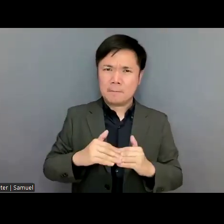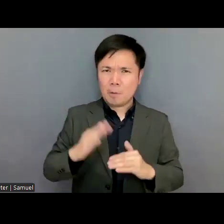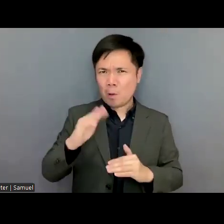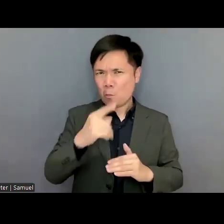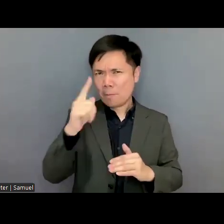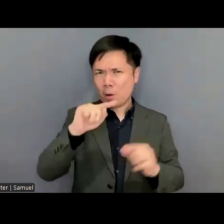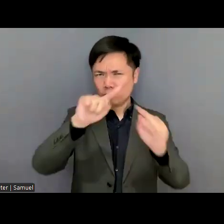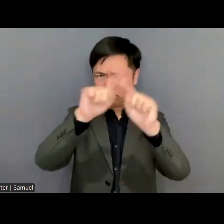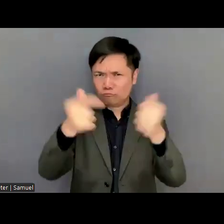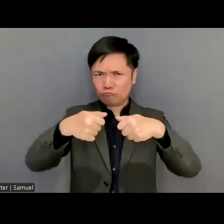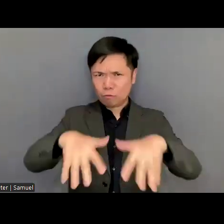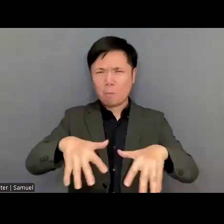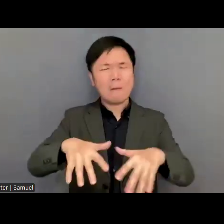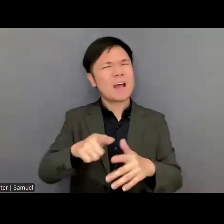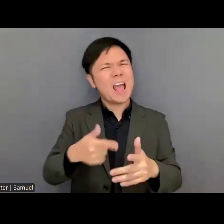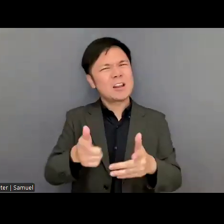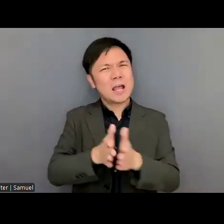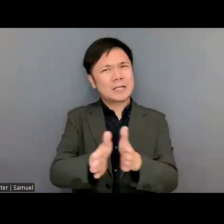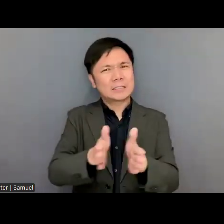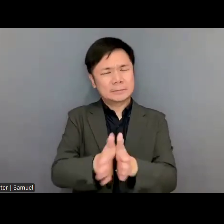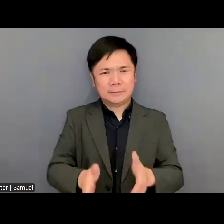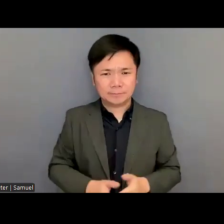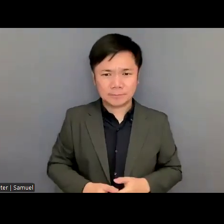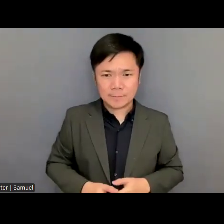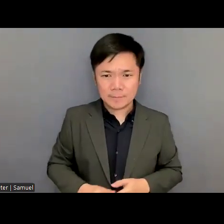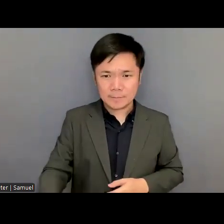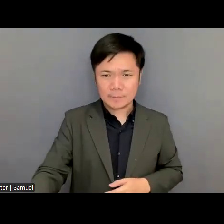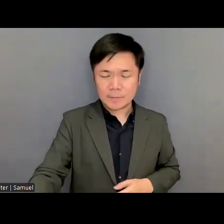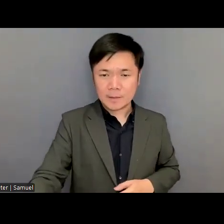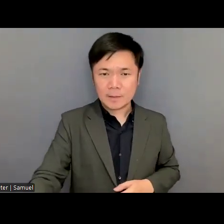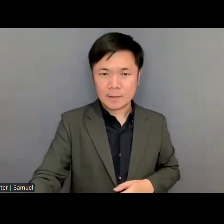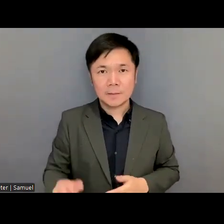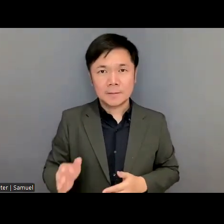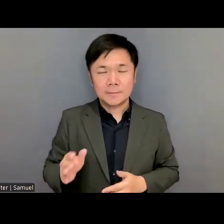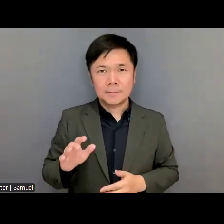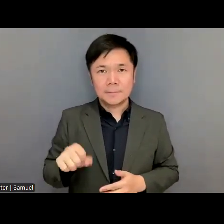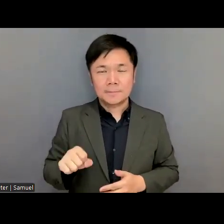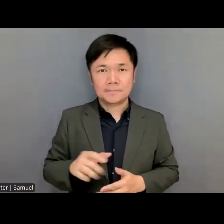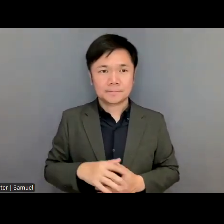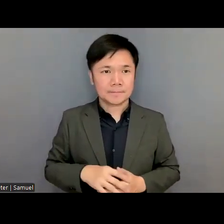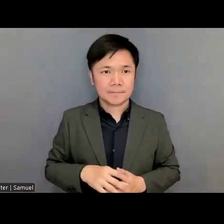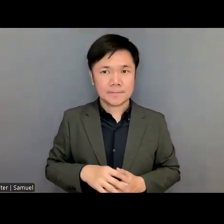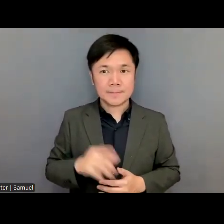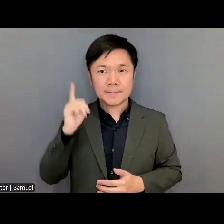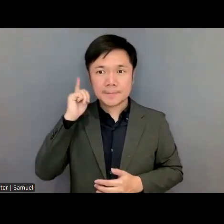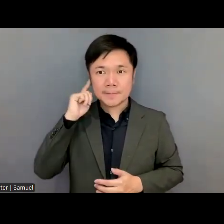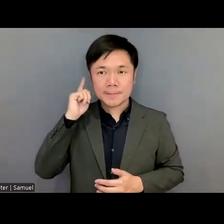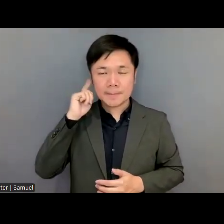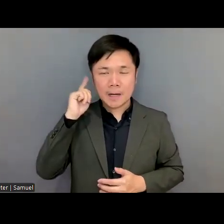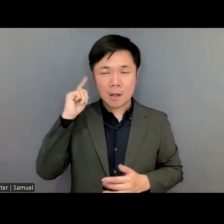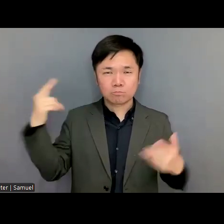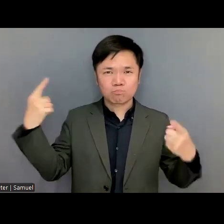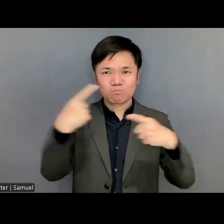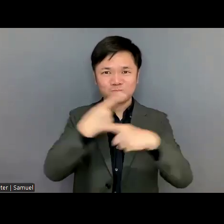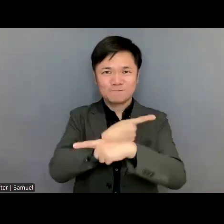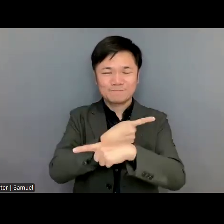but I Muchísimas think gracias, Greta, what you por can todo do lo is que ha just to dicho. leave your questions here Quizás in the podemos chat. tener We otro will have them webinario para